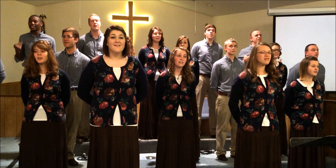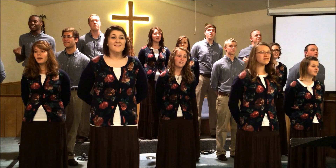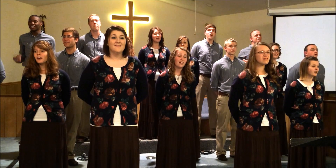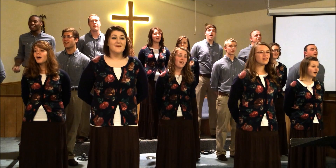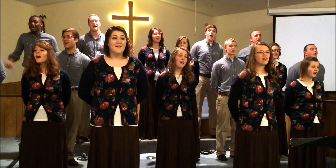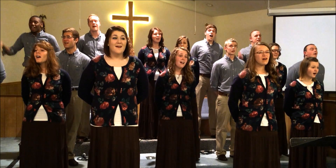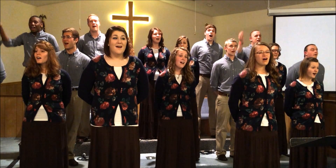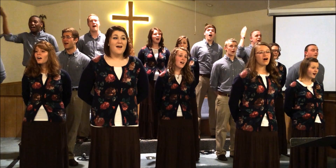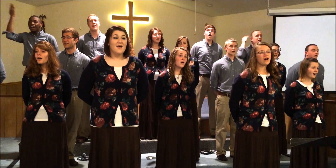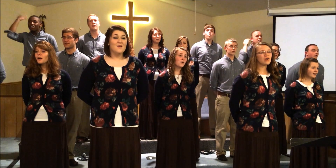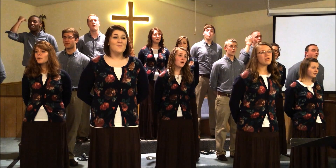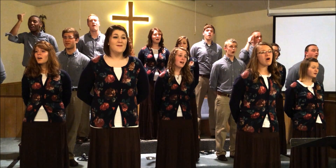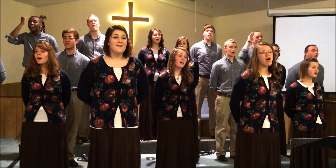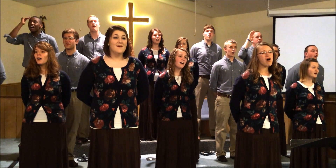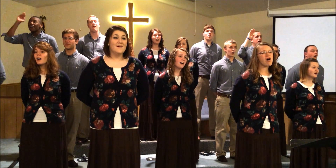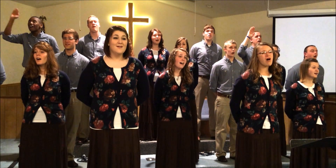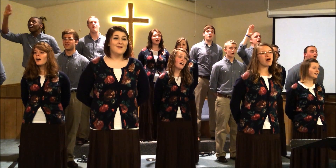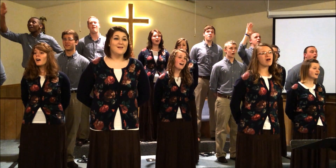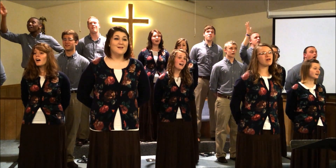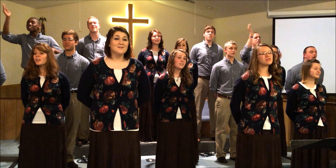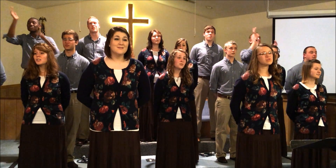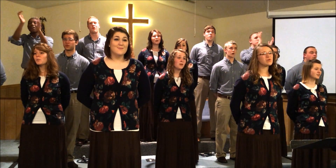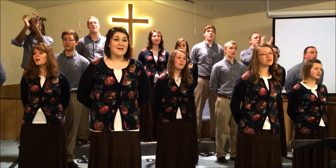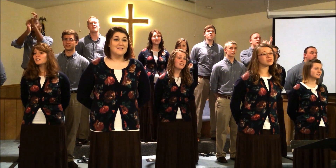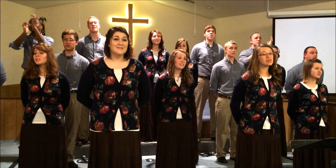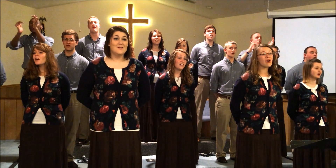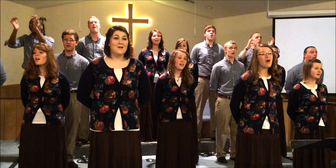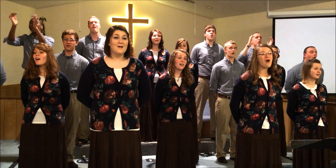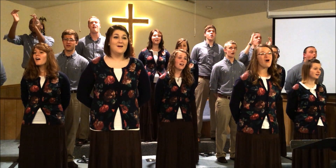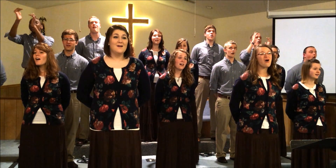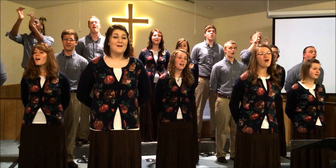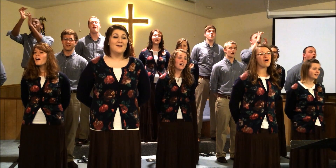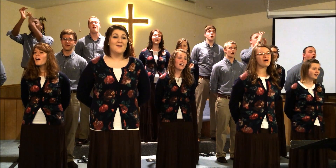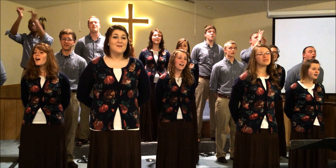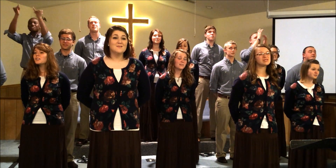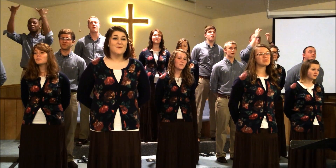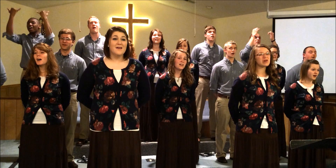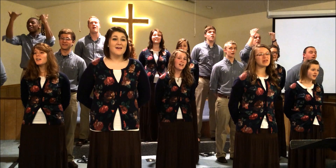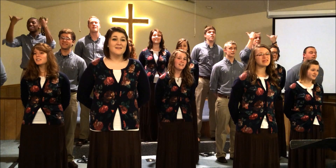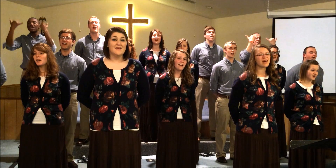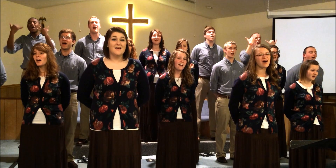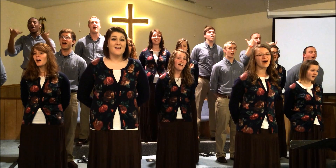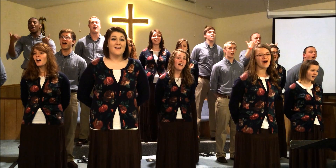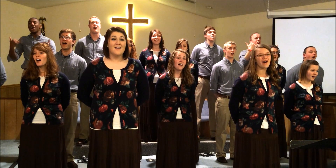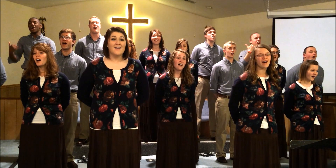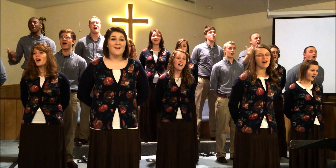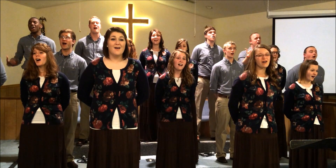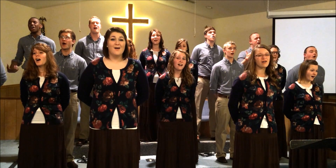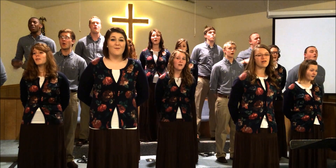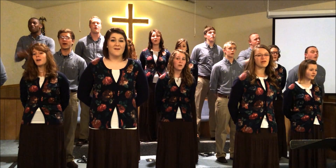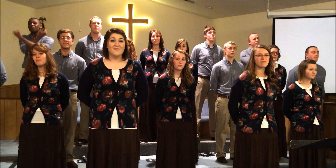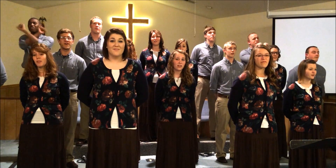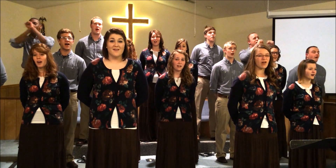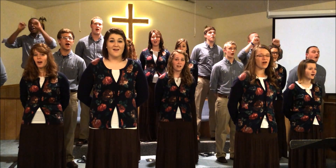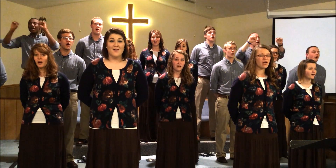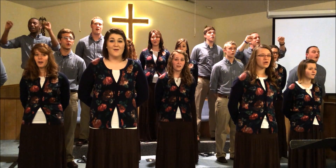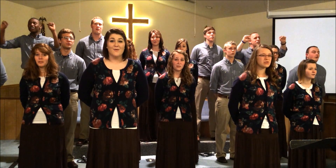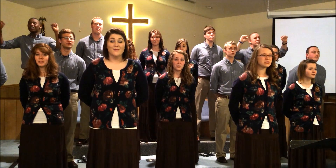I once was lost, but now I'm found